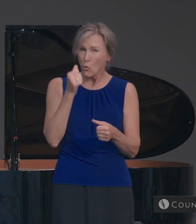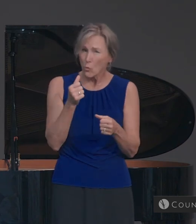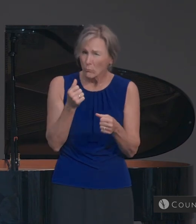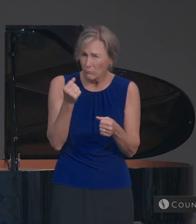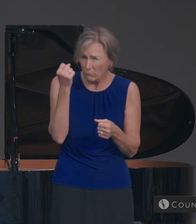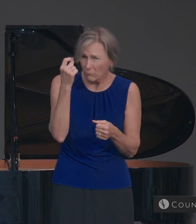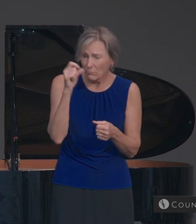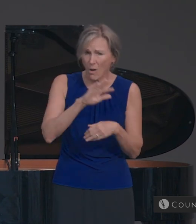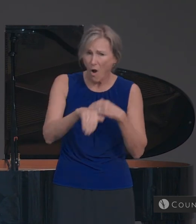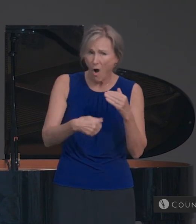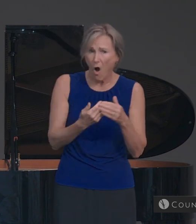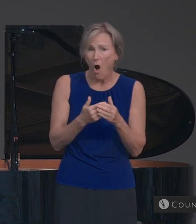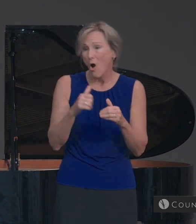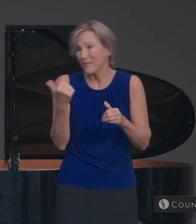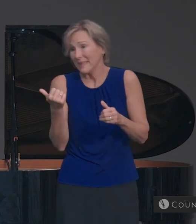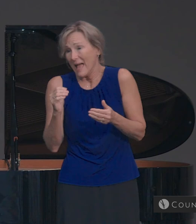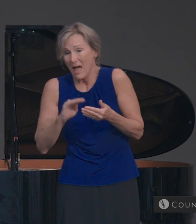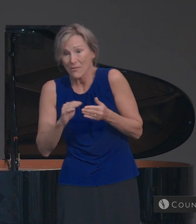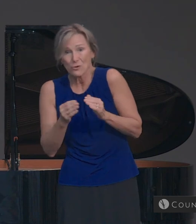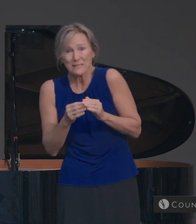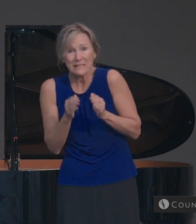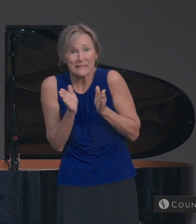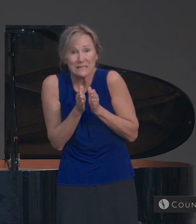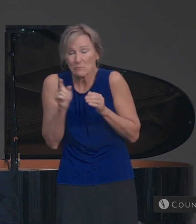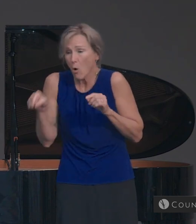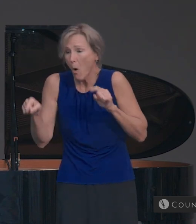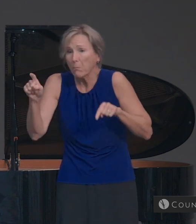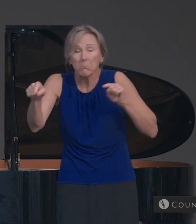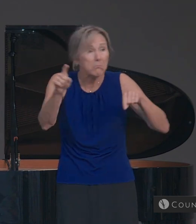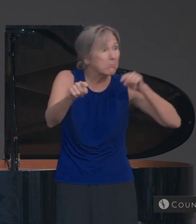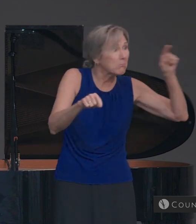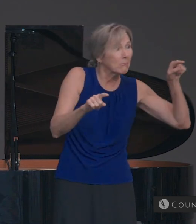well. All the outlying cities fell as well.